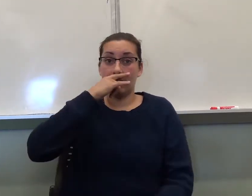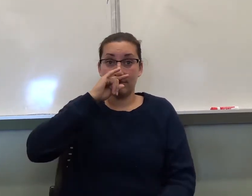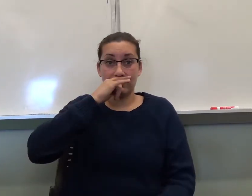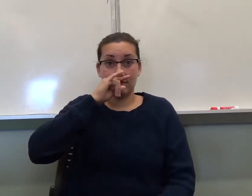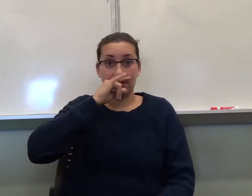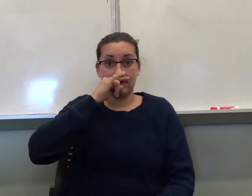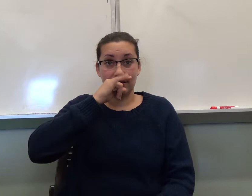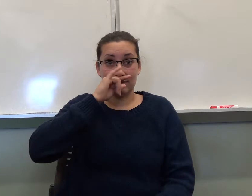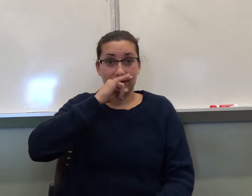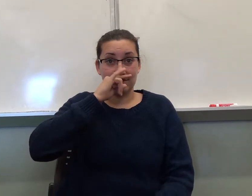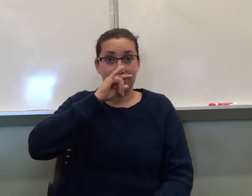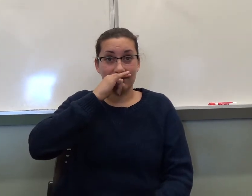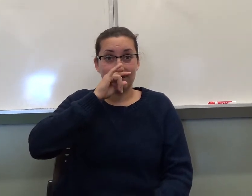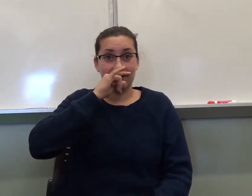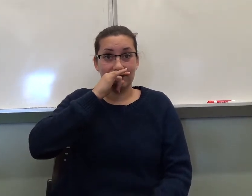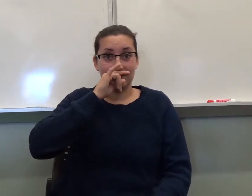have donuts